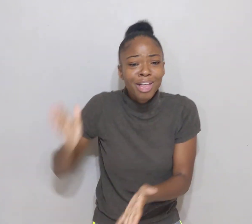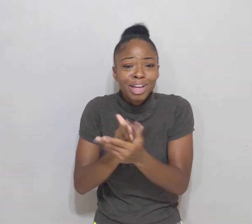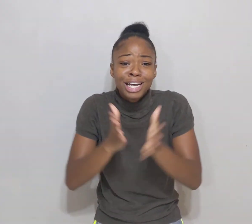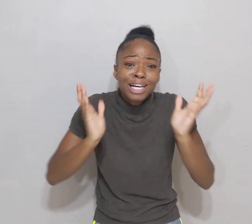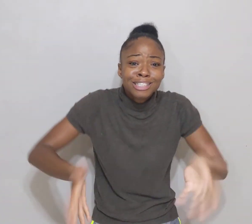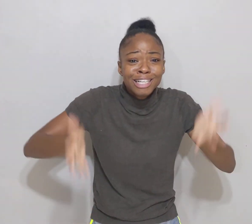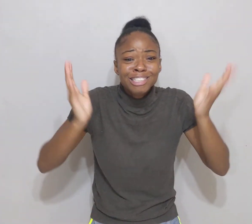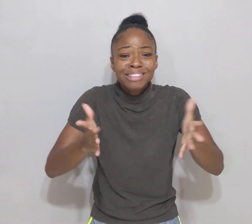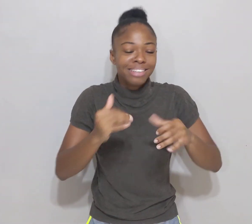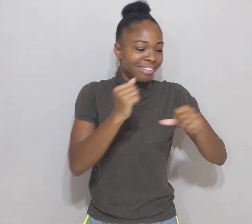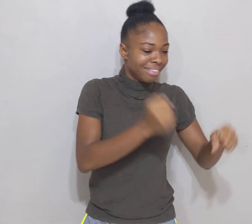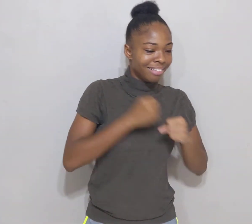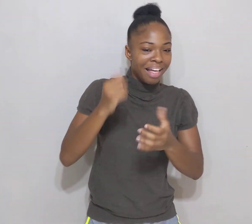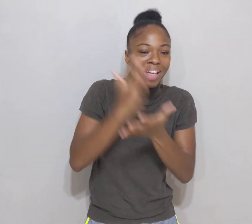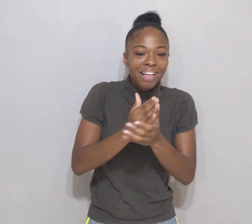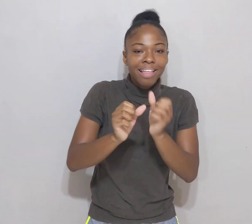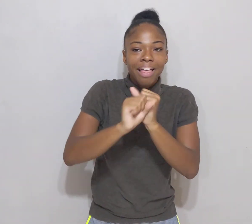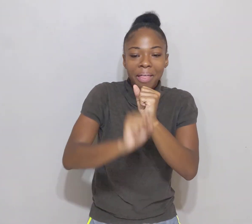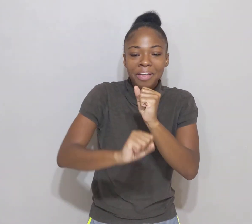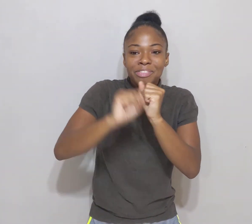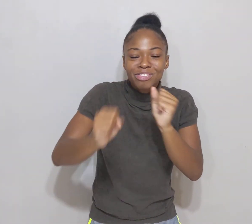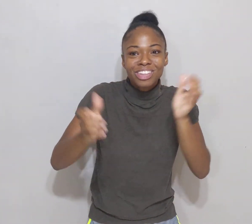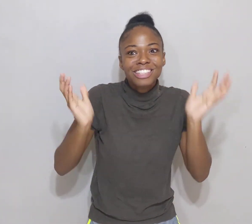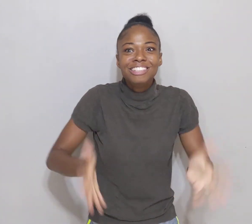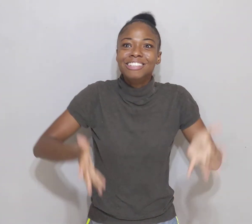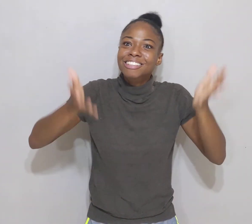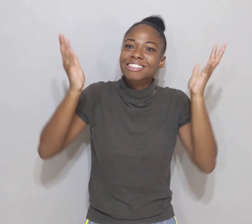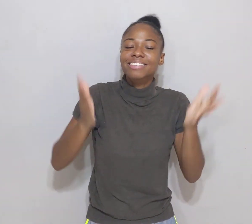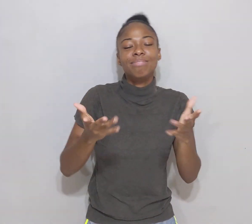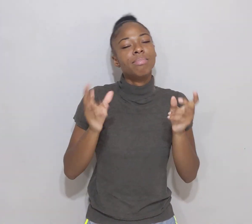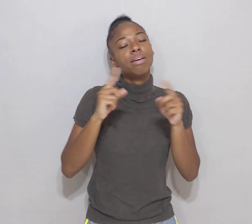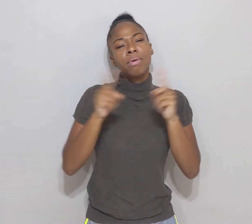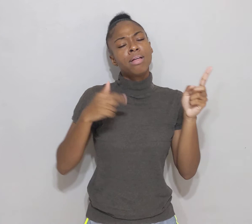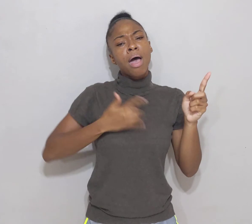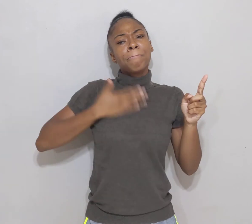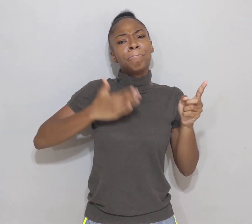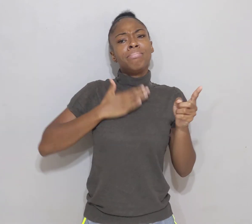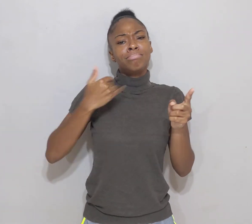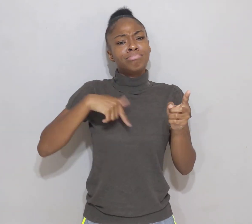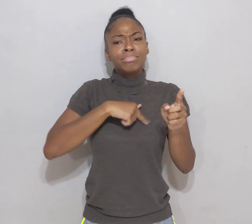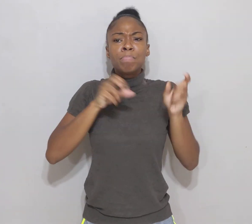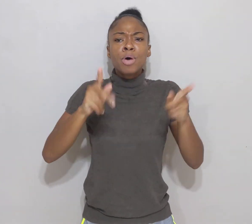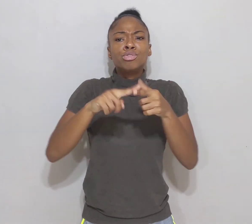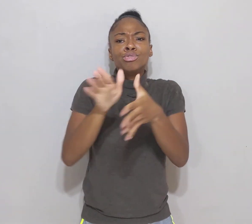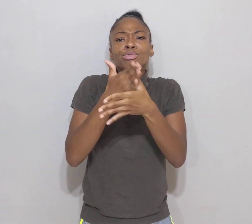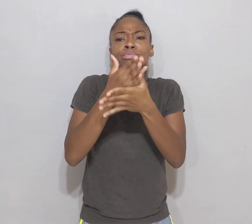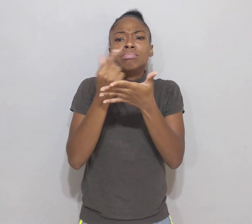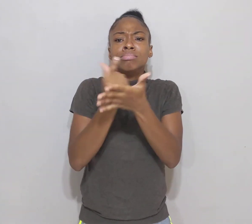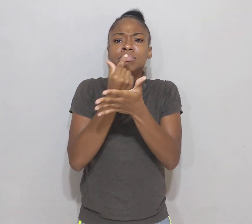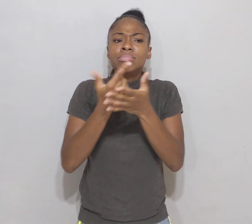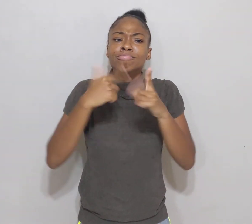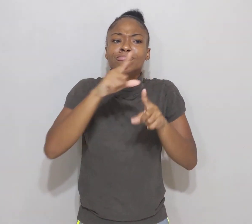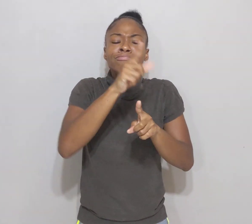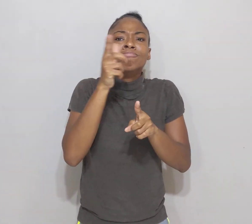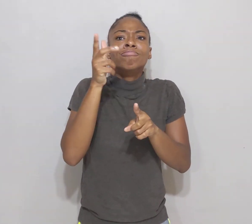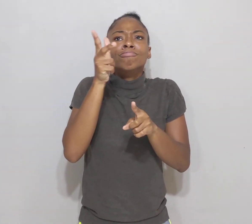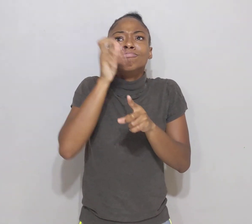as he started to talk, he'd have to put the oar down to have a conversation. And so it just continued and doubled our